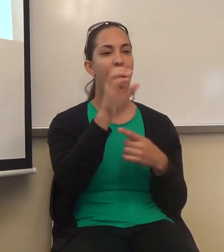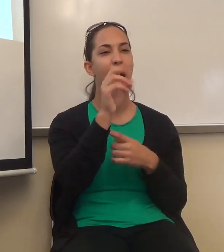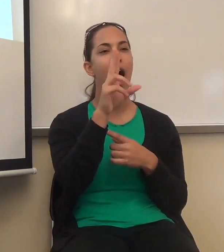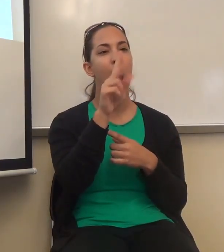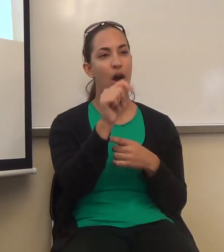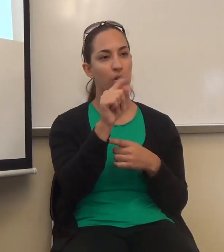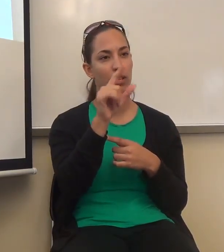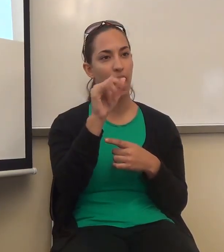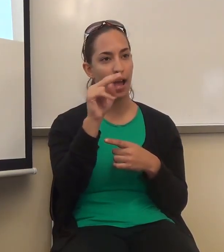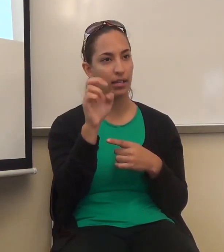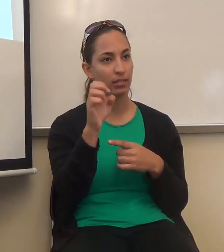about an outline,